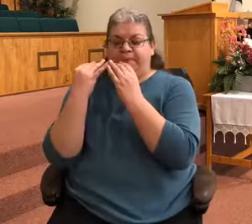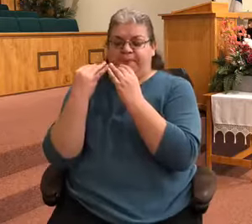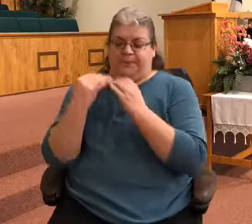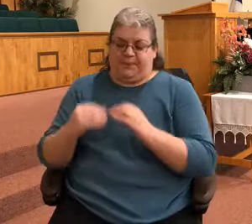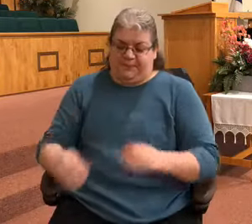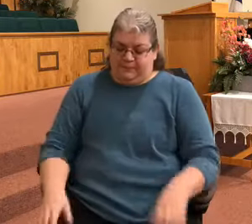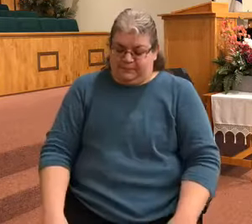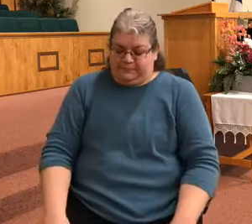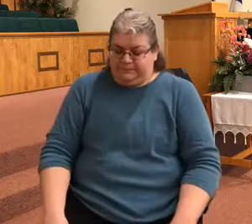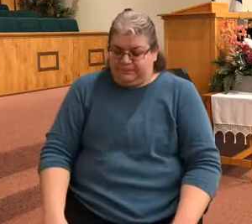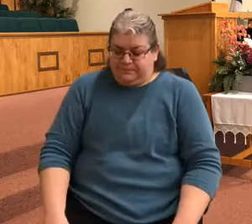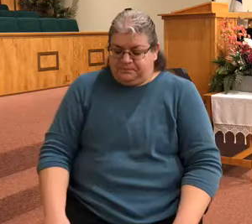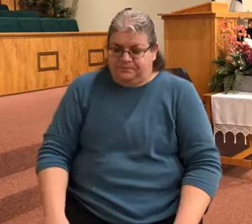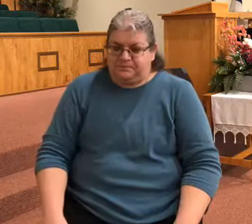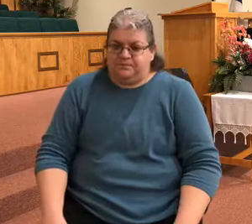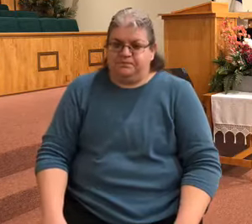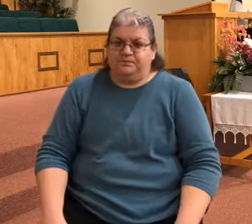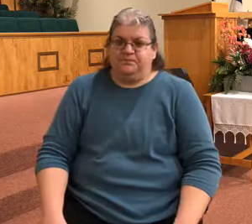Thank you.